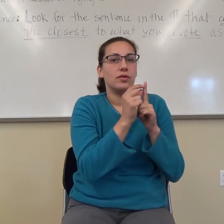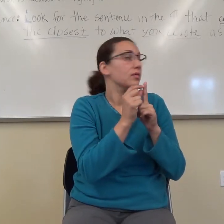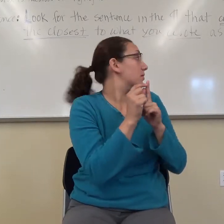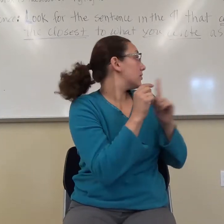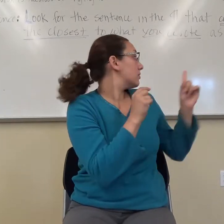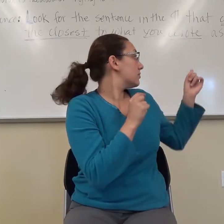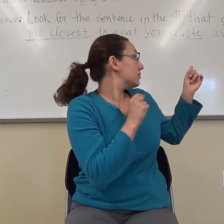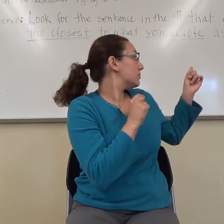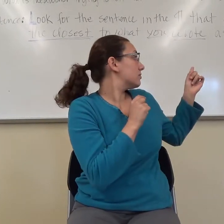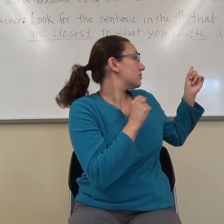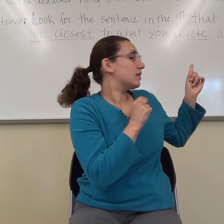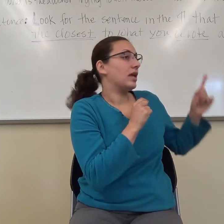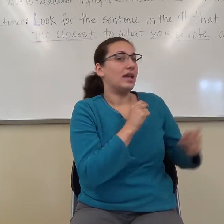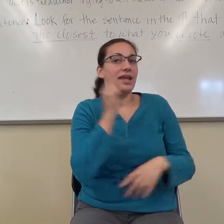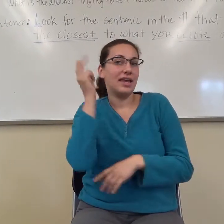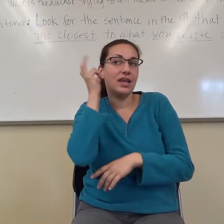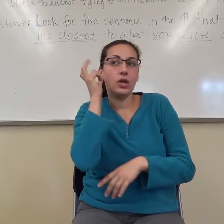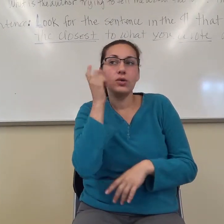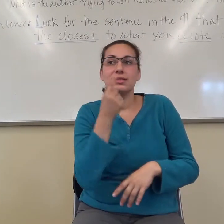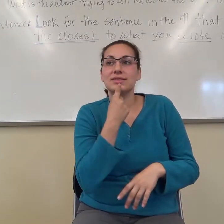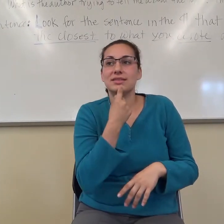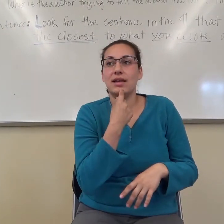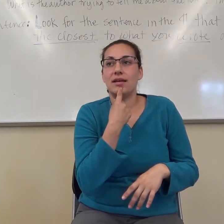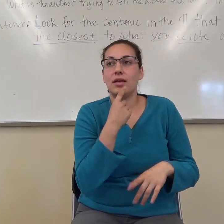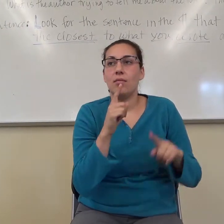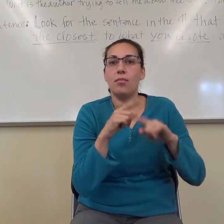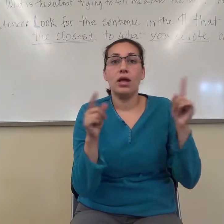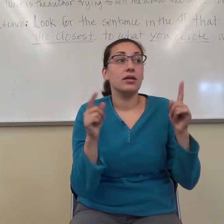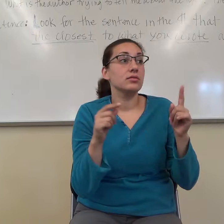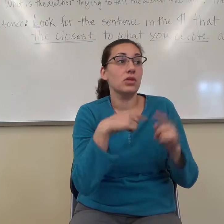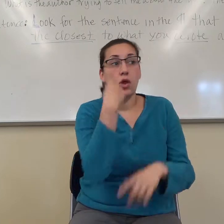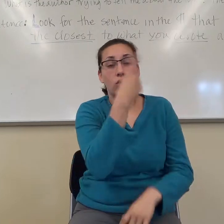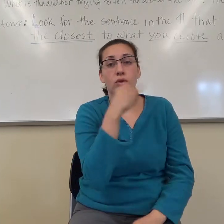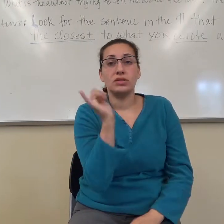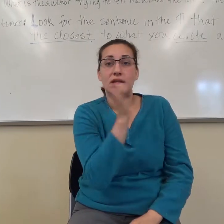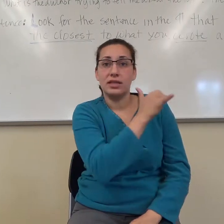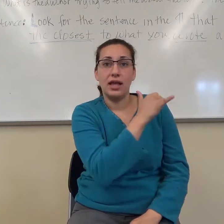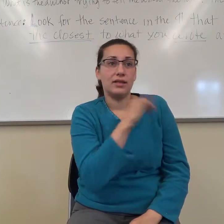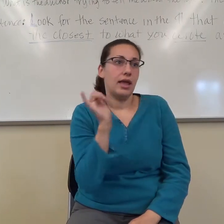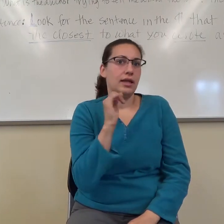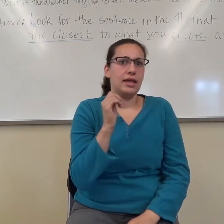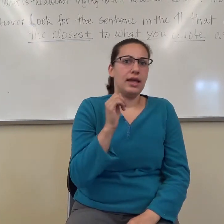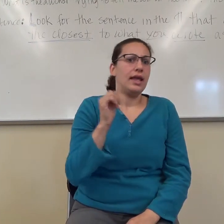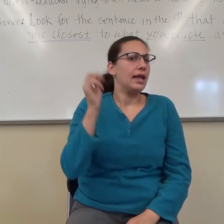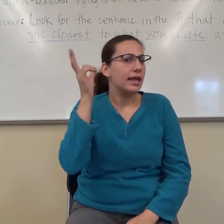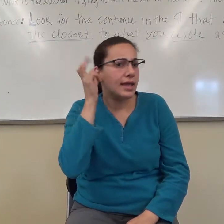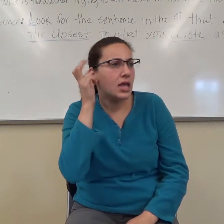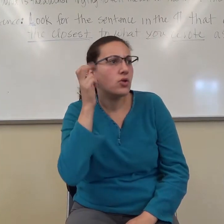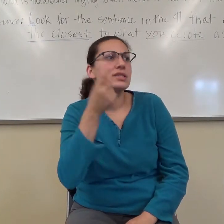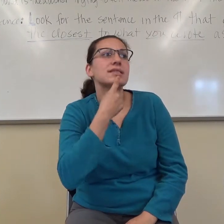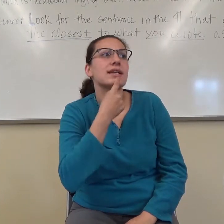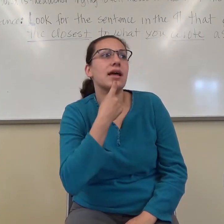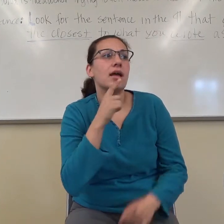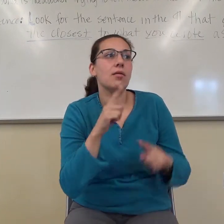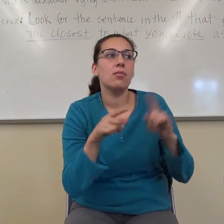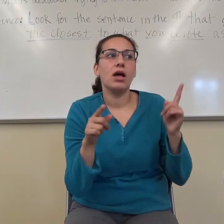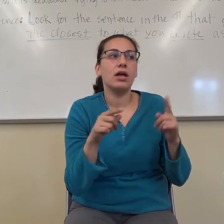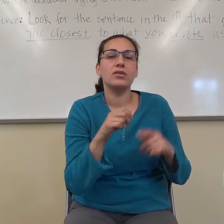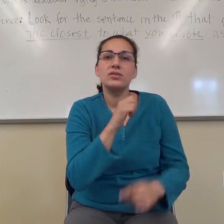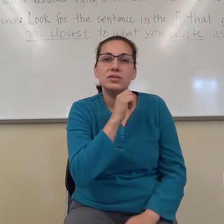just hearsay. It's exactly what it looks like. You heard somebody say something, but you didn't say it yourself, so you